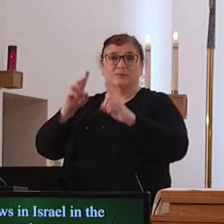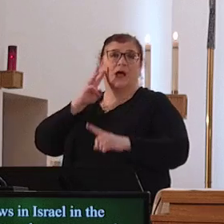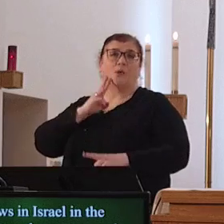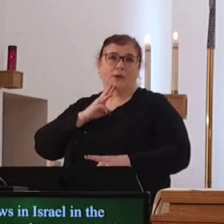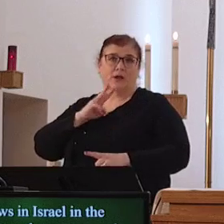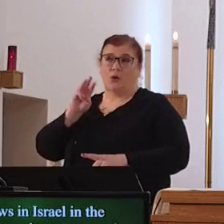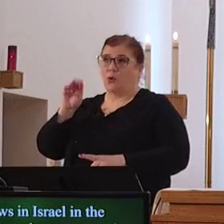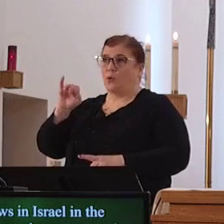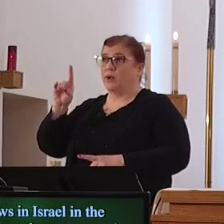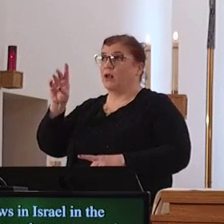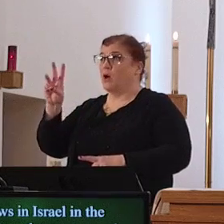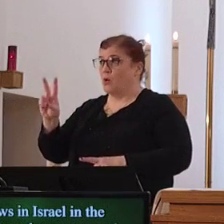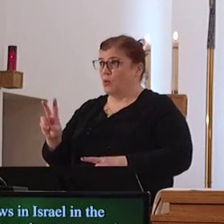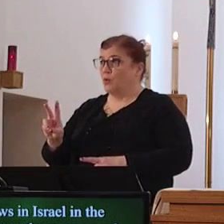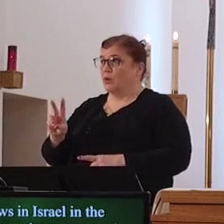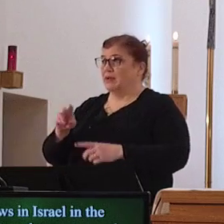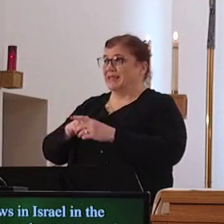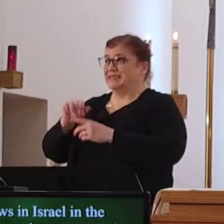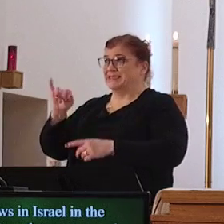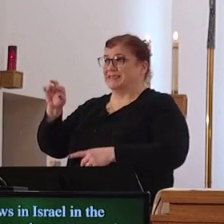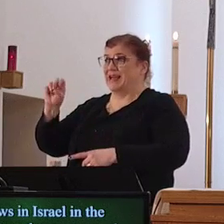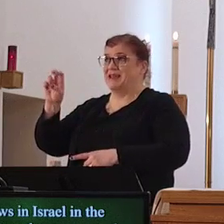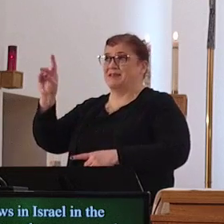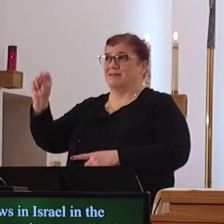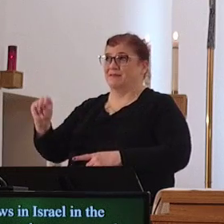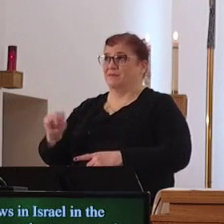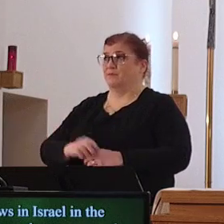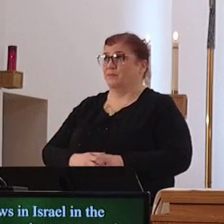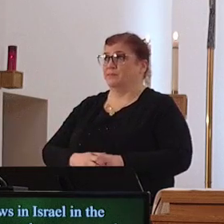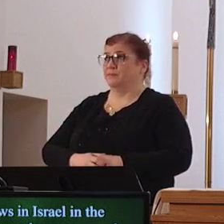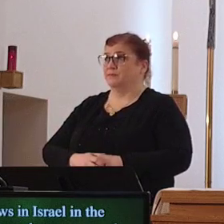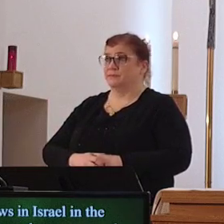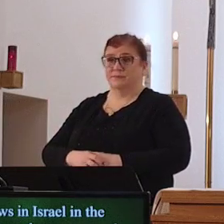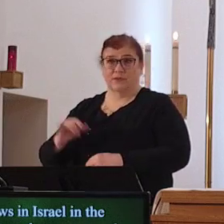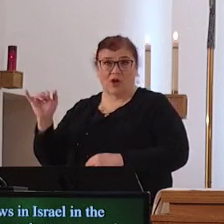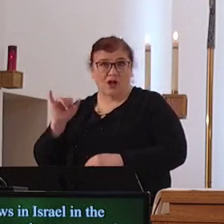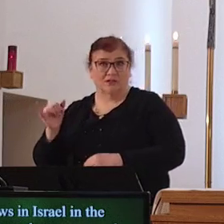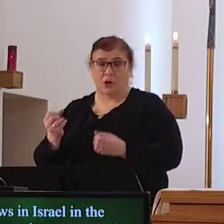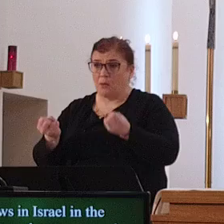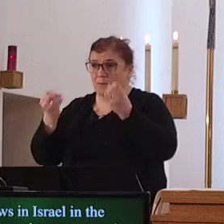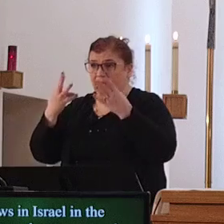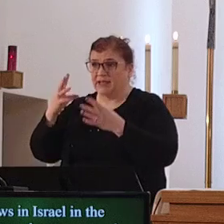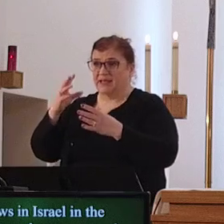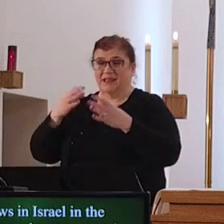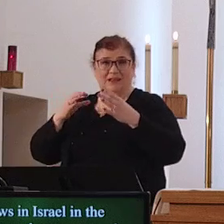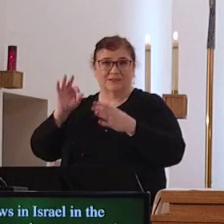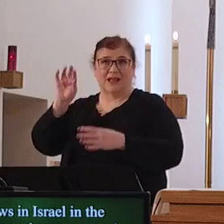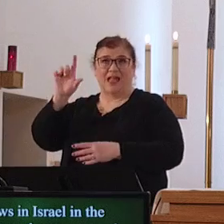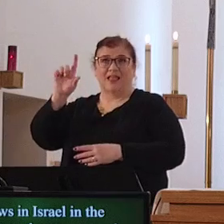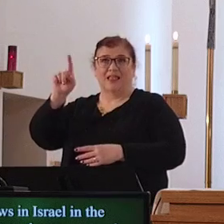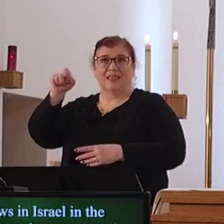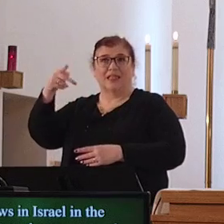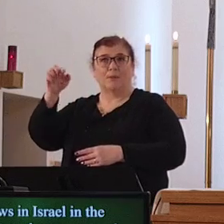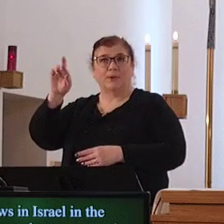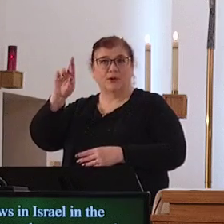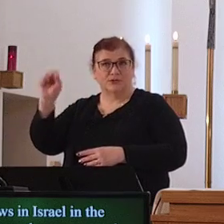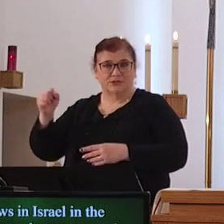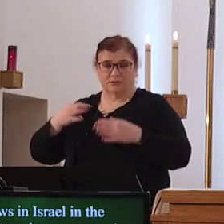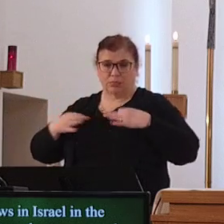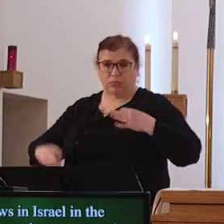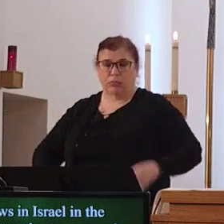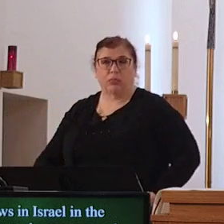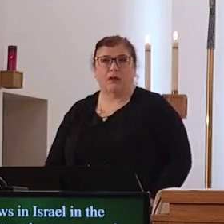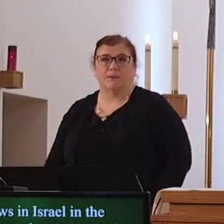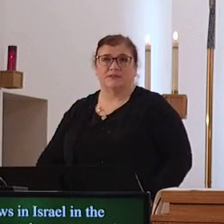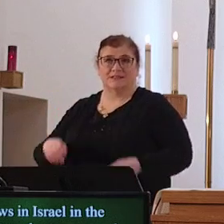at Zarephath in Sidon. There were also many lepers in Israel at the time of the